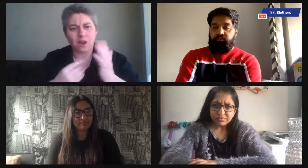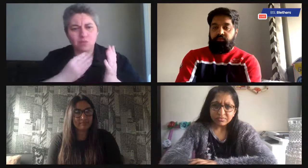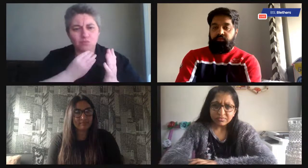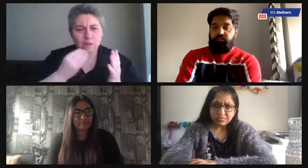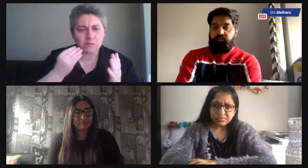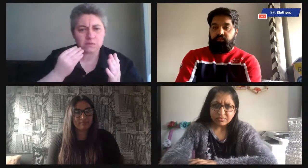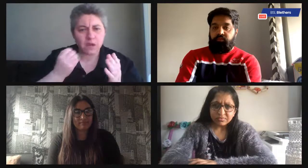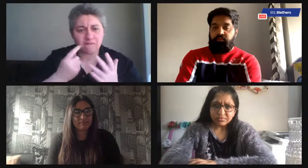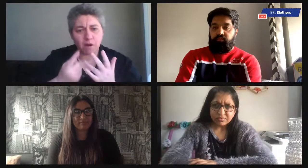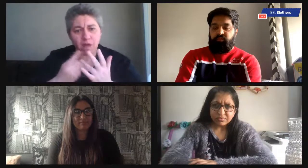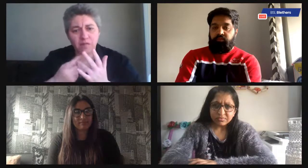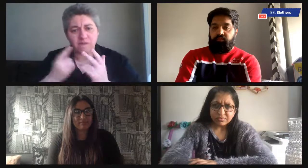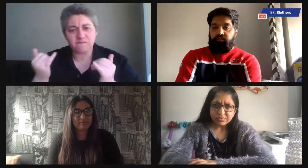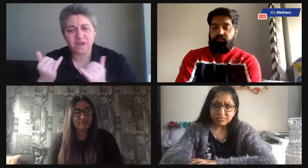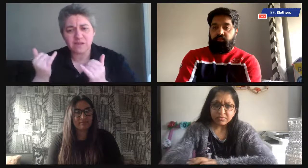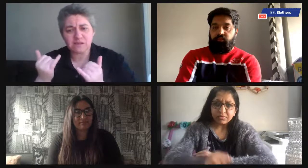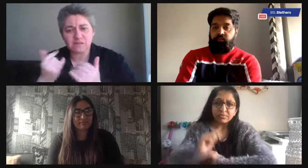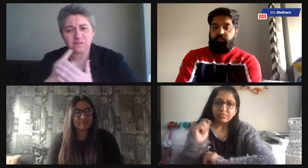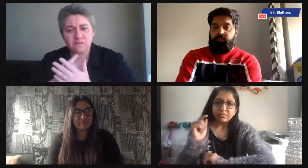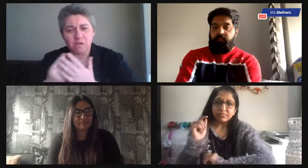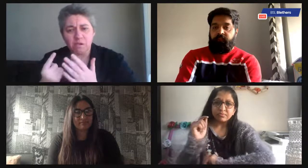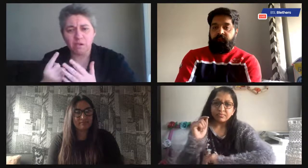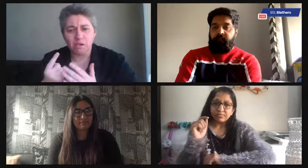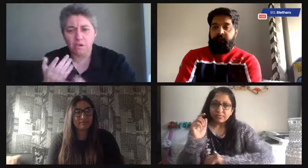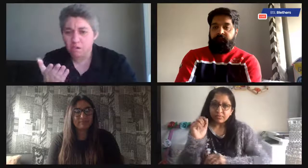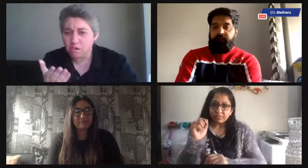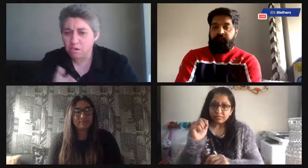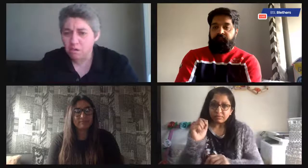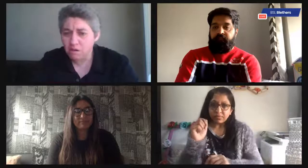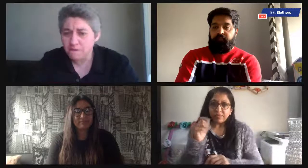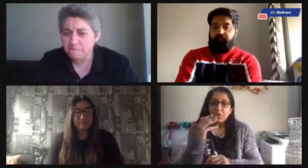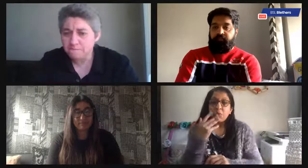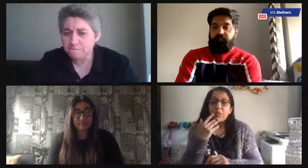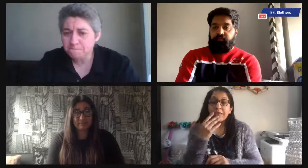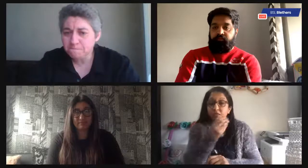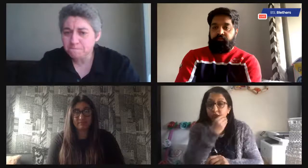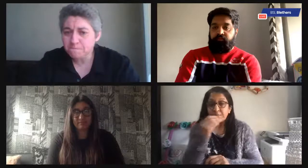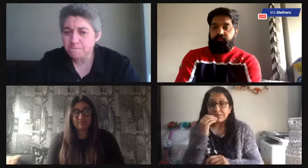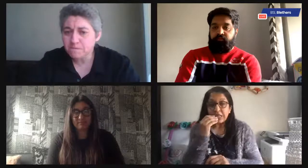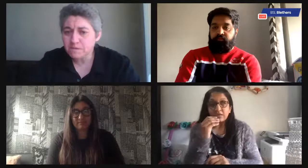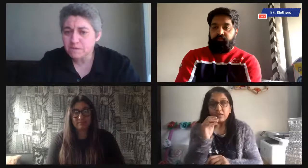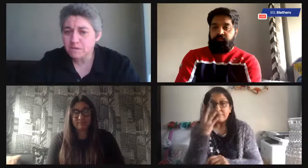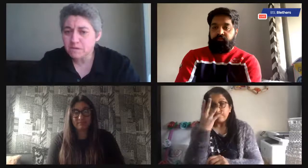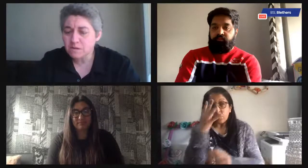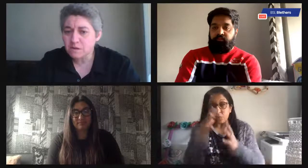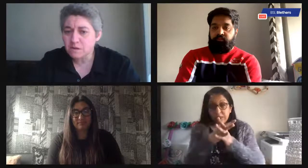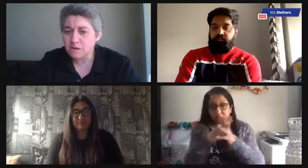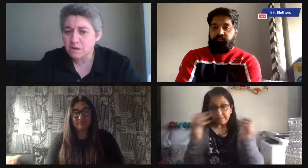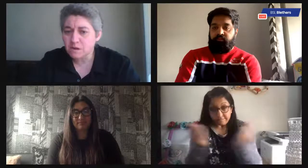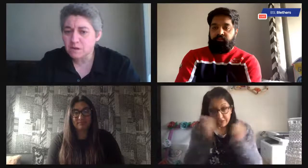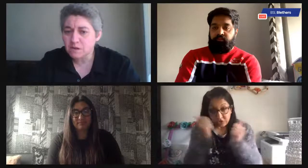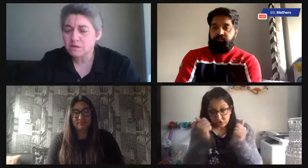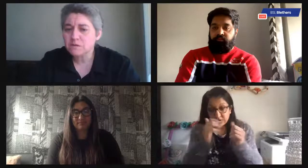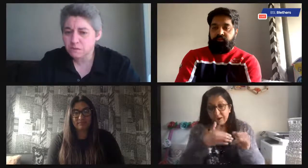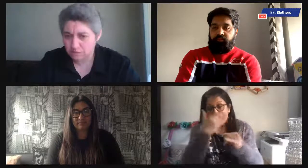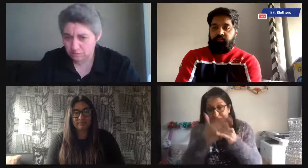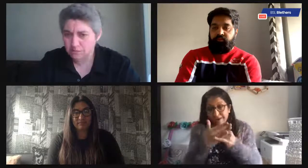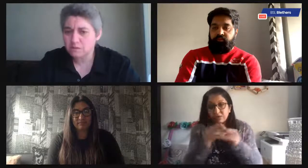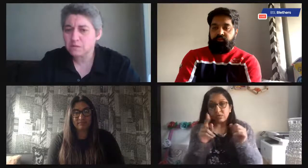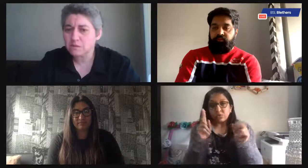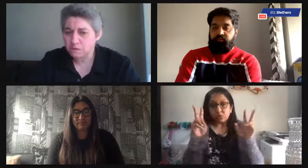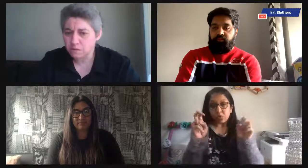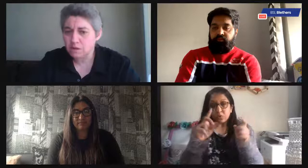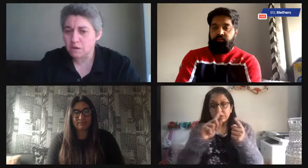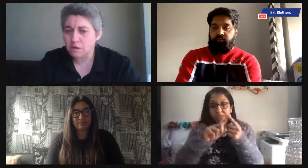celebrations. You have Eid, and there's other ones. Can you tell us what the other ones are? Well, when Ramadan finishes